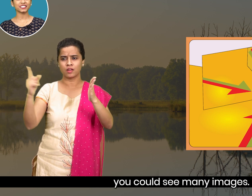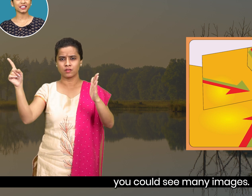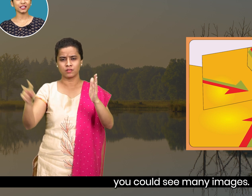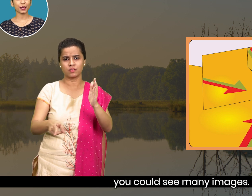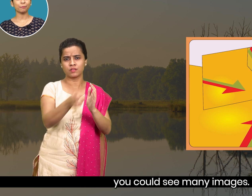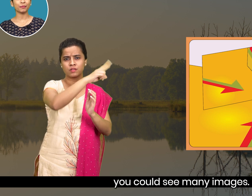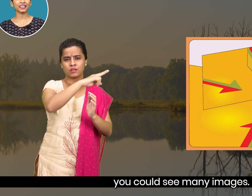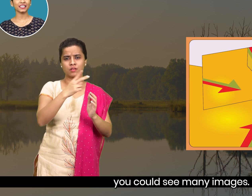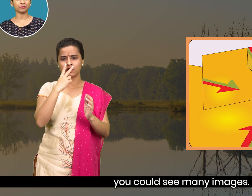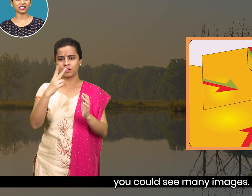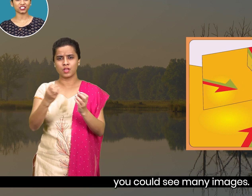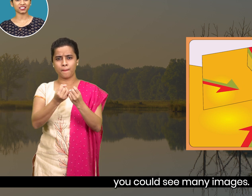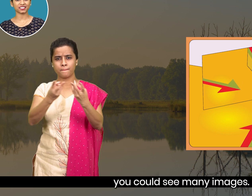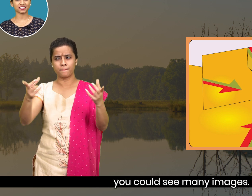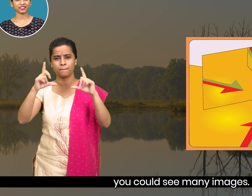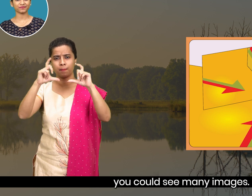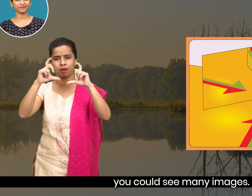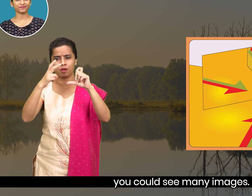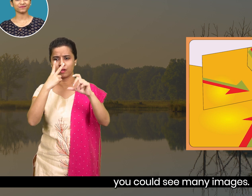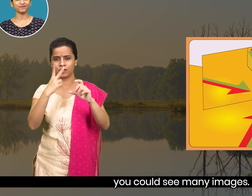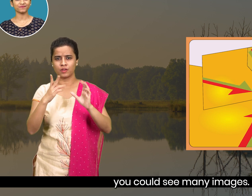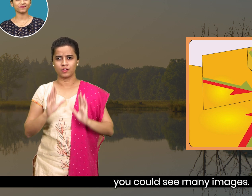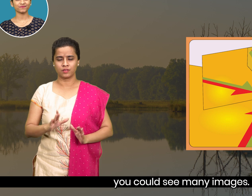could see many images.